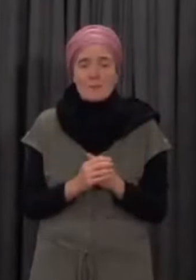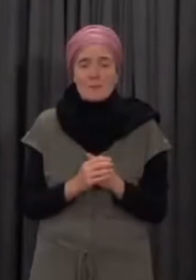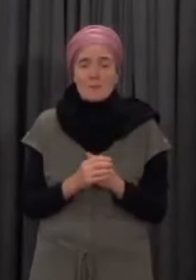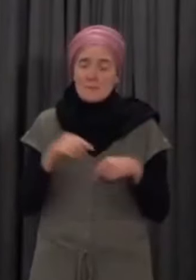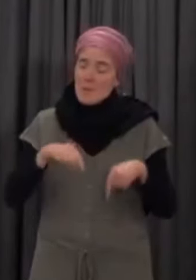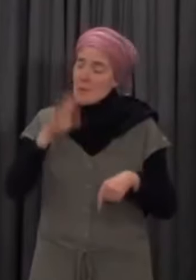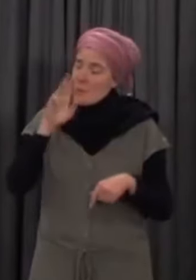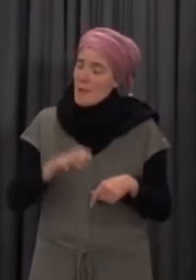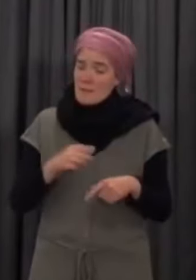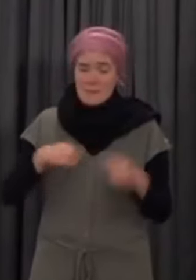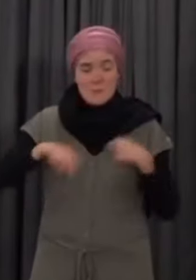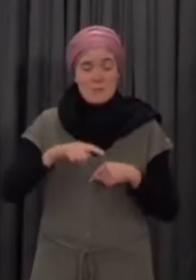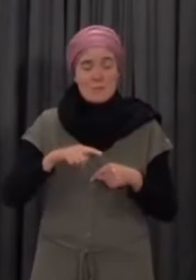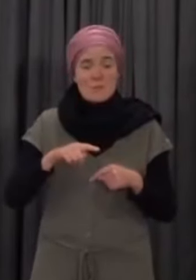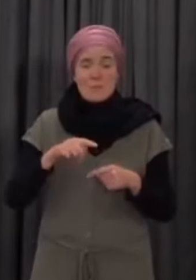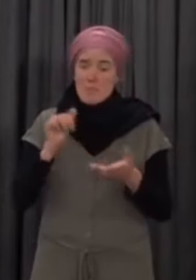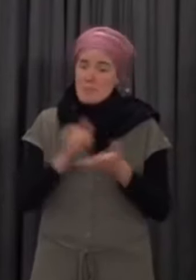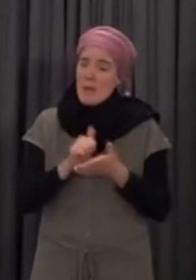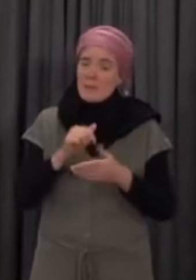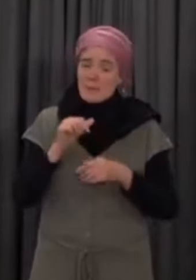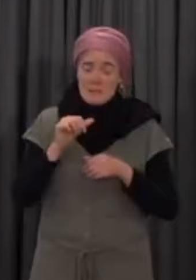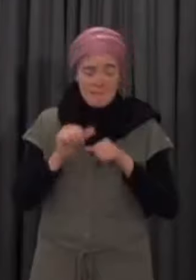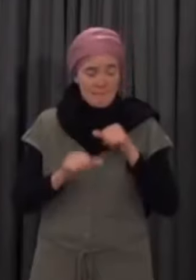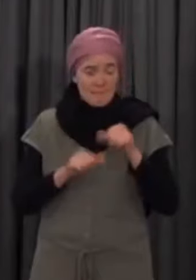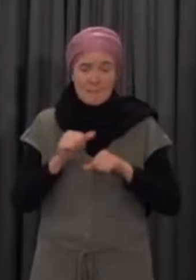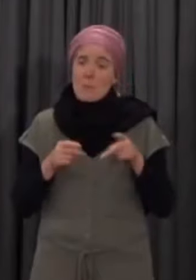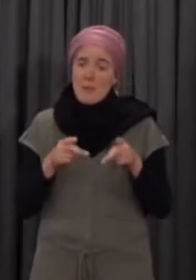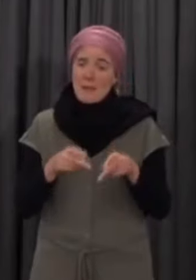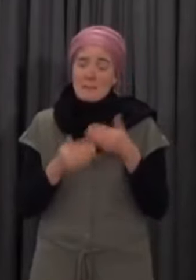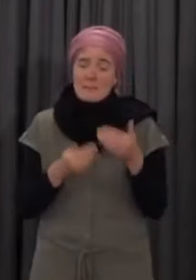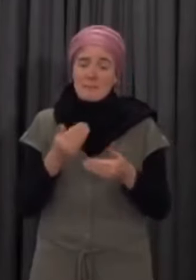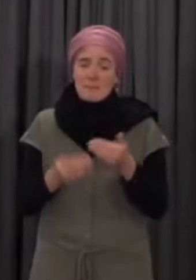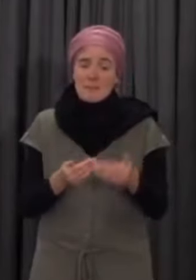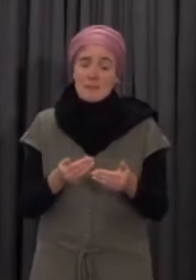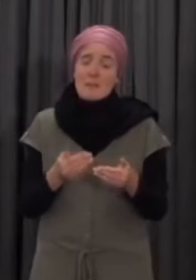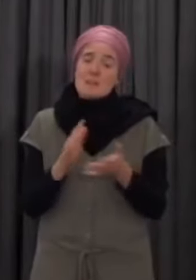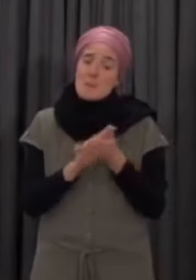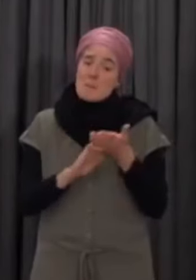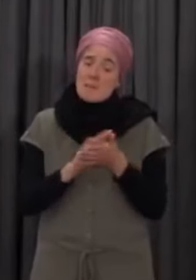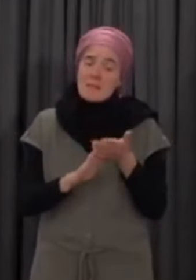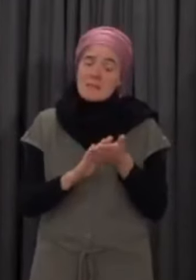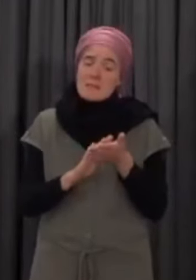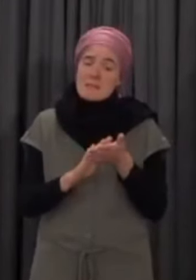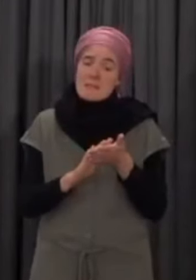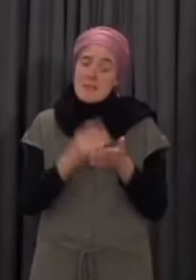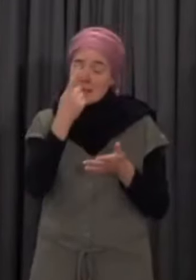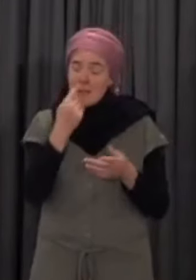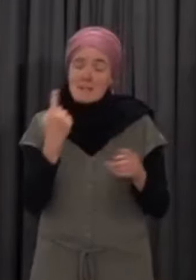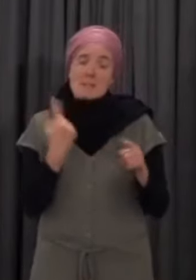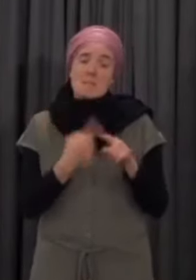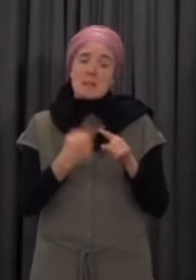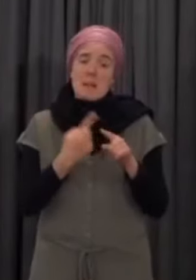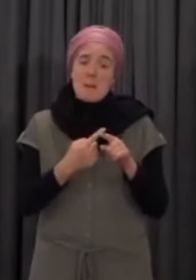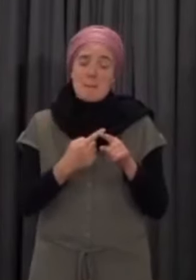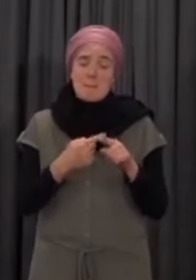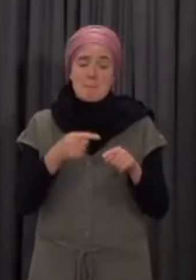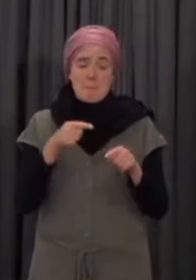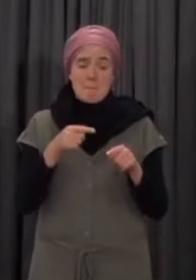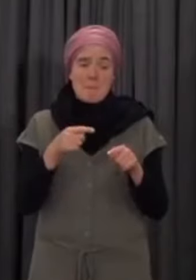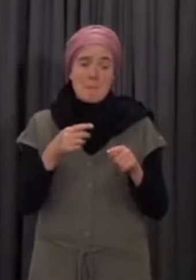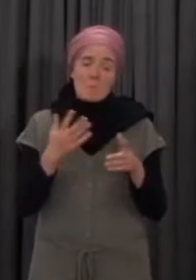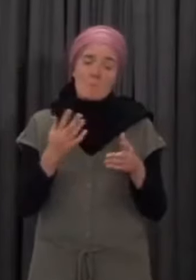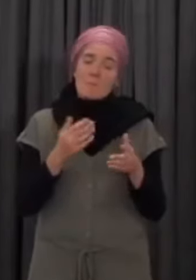by doing the right thing, we are actually hastening the day when it will be possible to begin to lift those restrictions and to